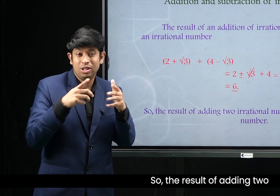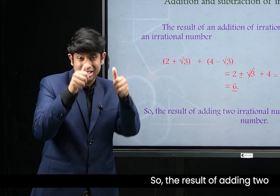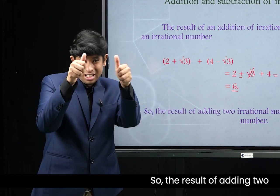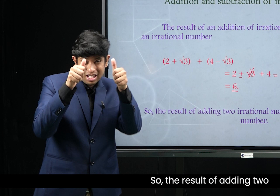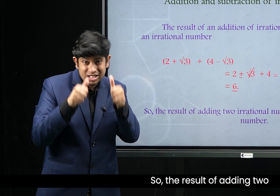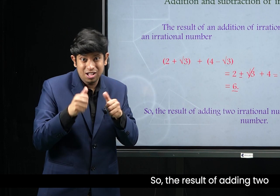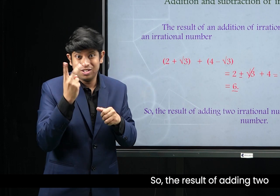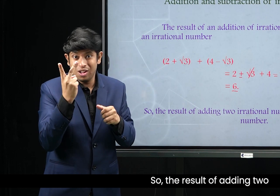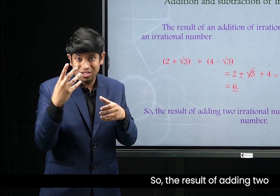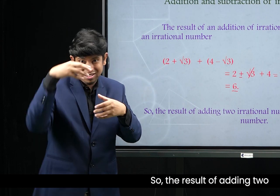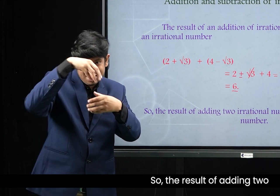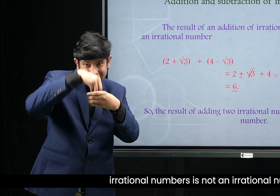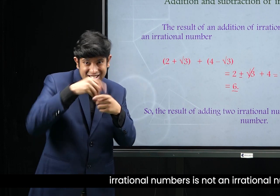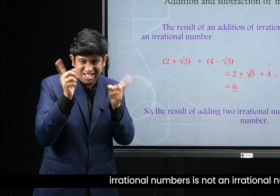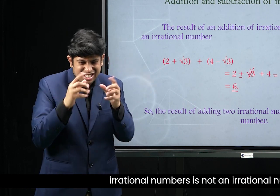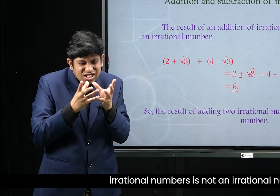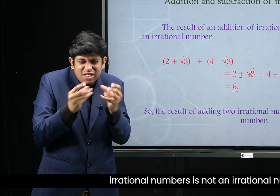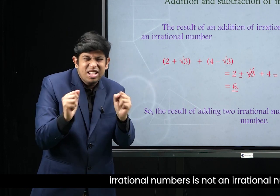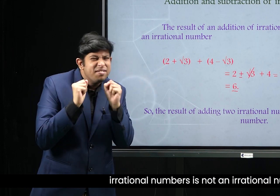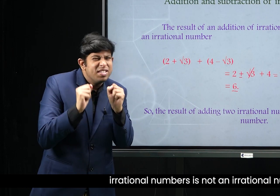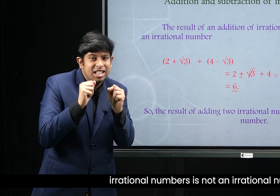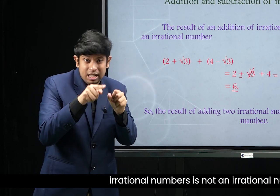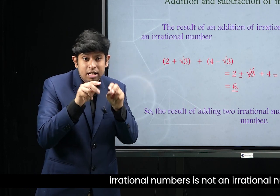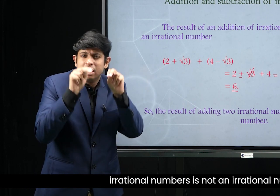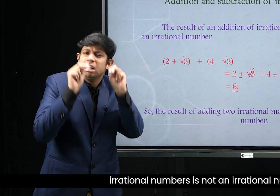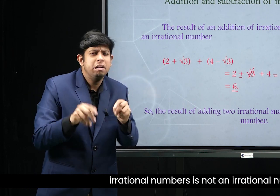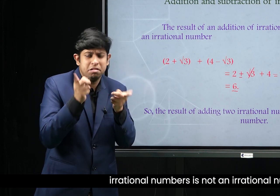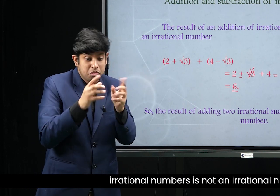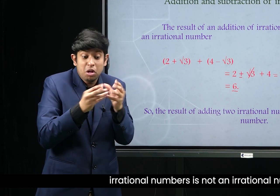So the result of adding two irrational numbers is not an irrational number.